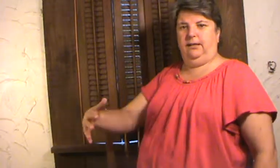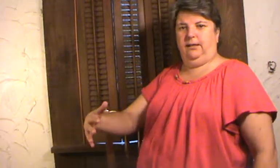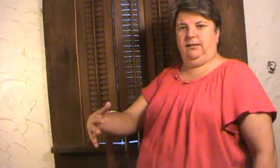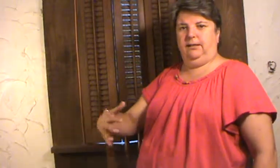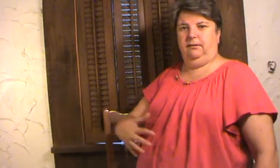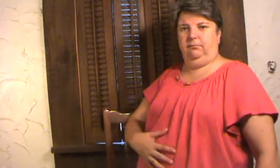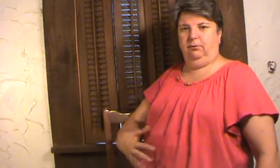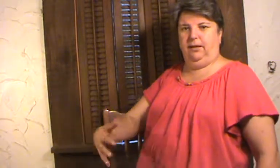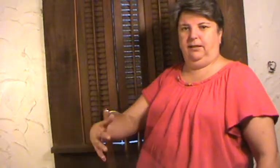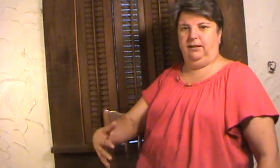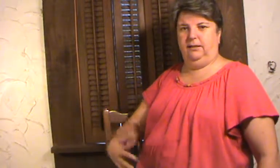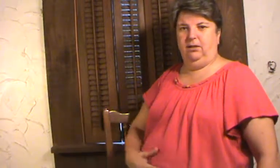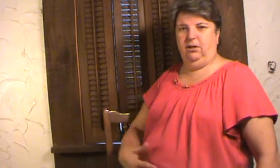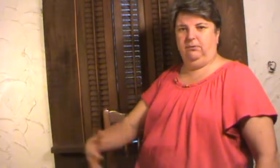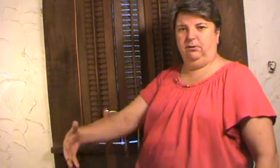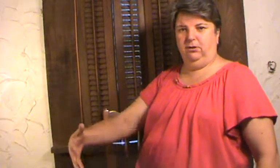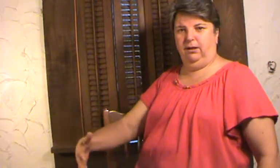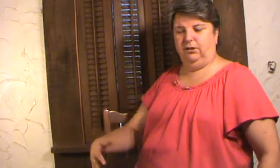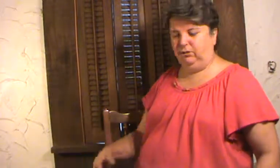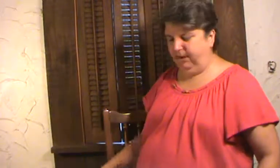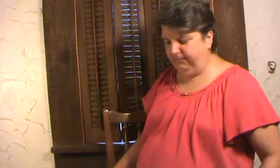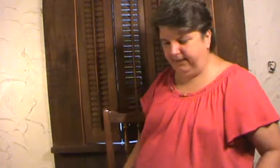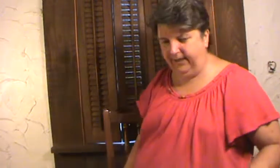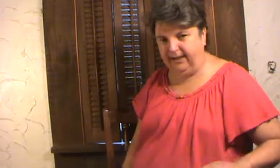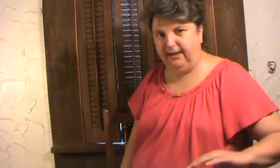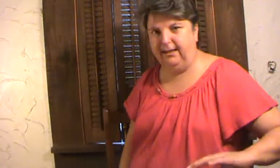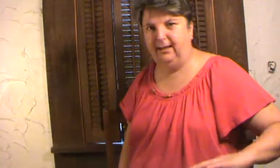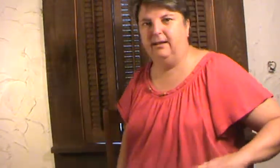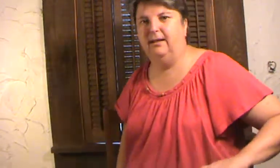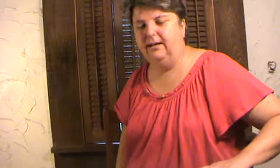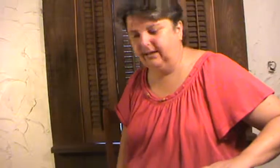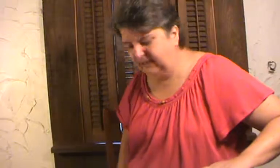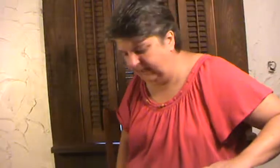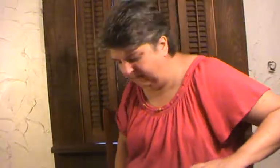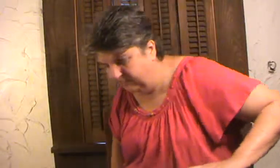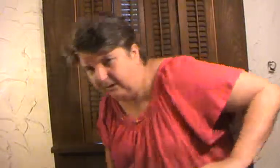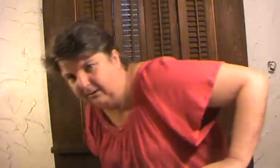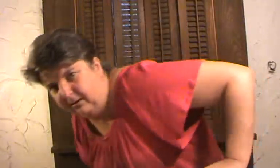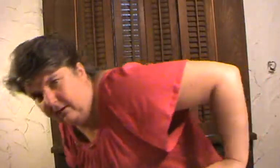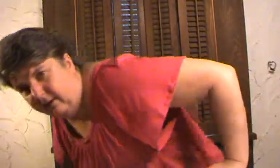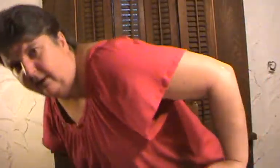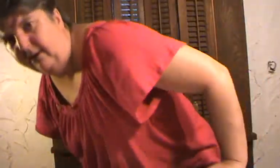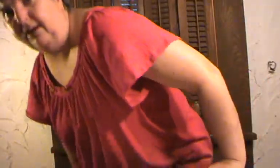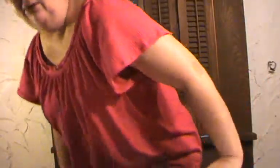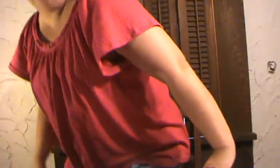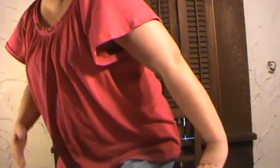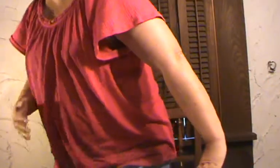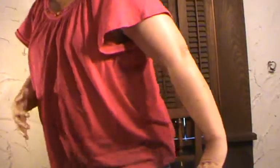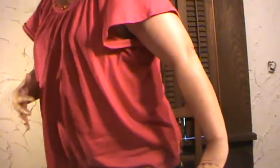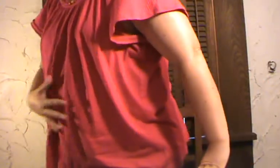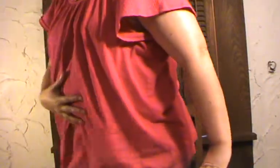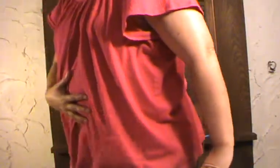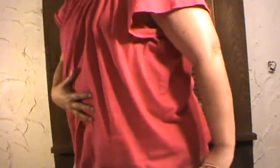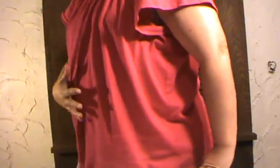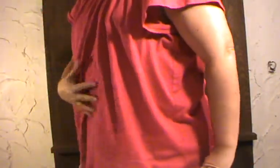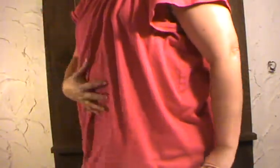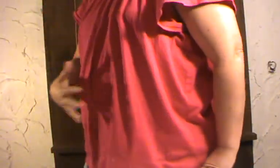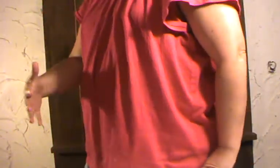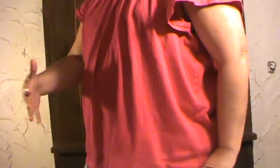Pregnant, pregnant. I'm supposed to go out straight, but I can't get it in the camera. I think you know what I'm doing. So that's